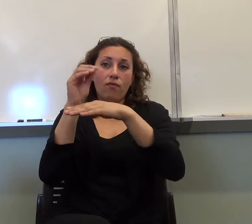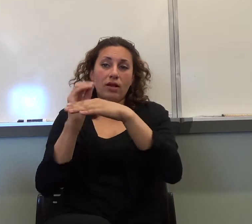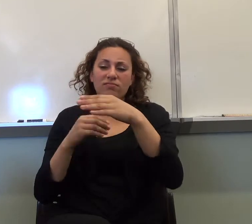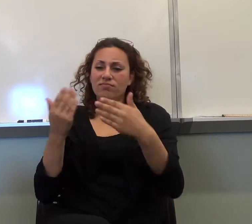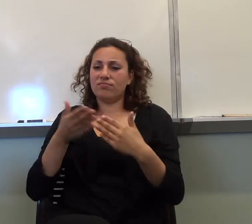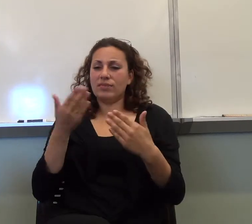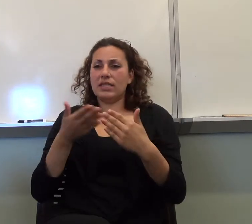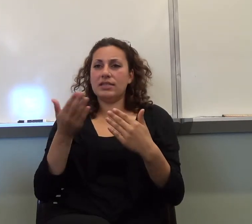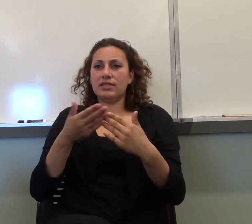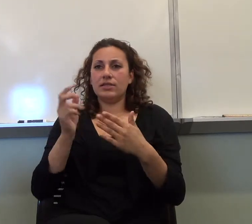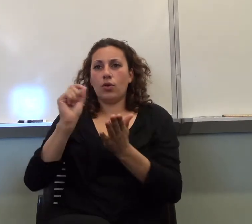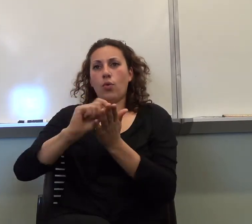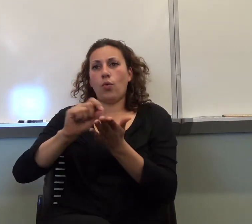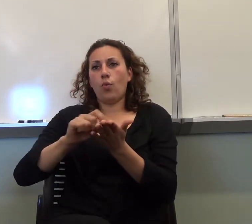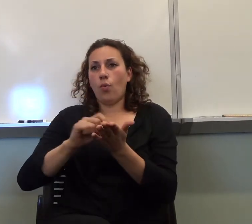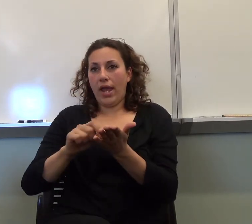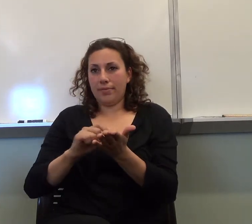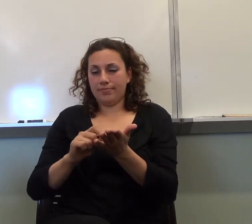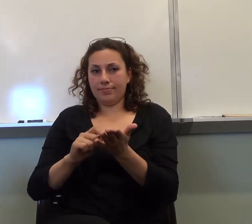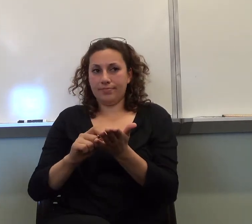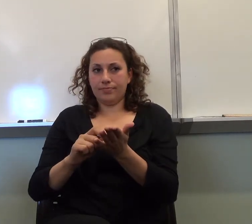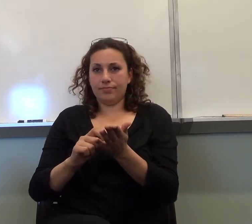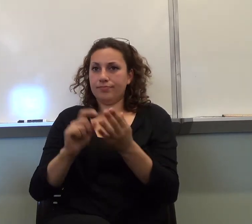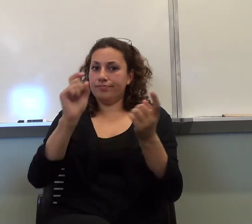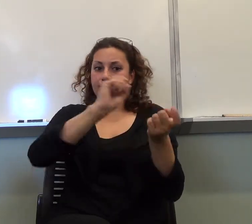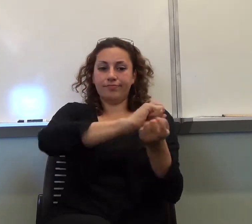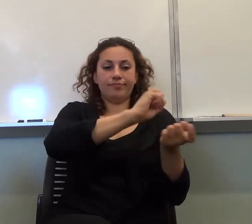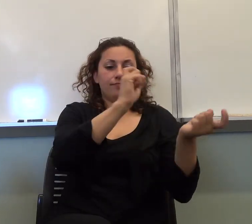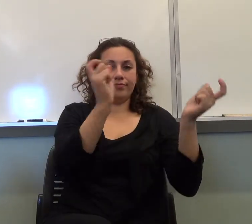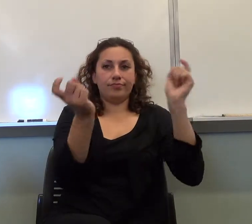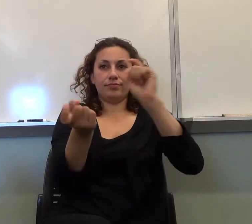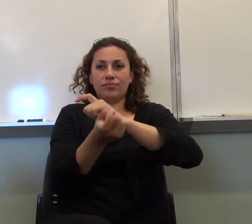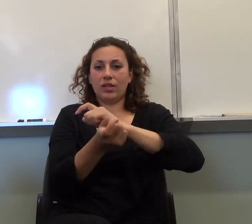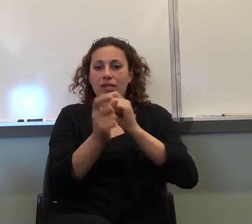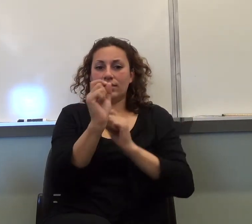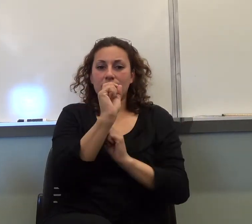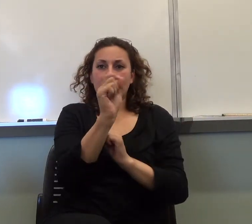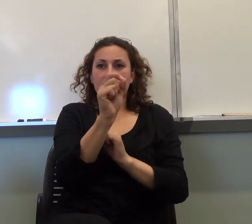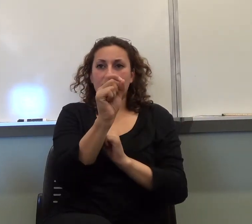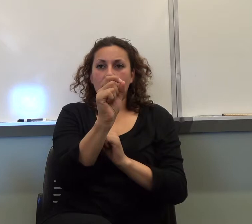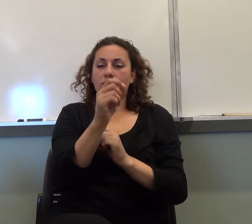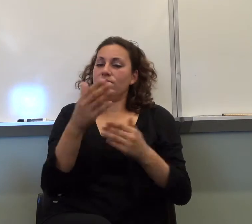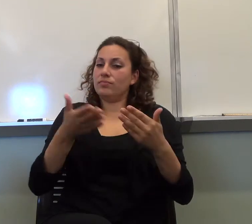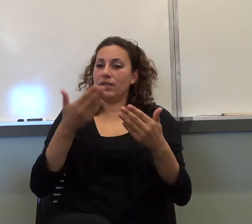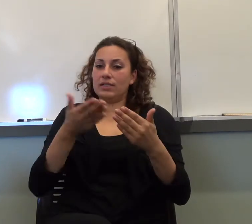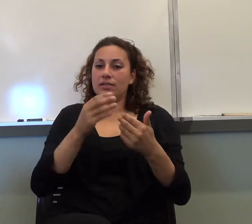down. And we can convert everything to decimals very simply. This is 0.3.